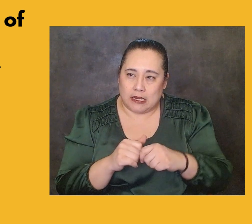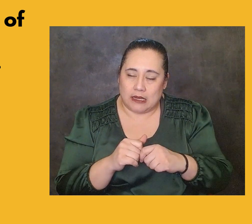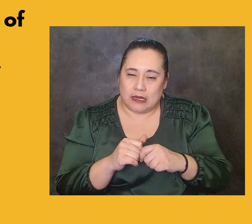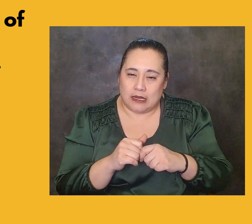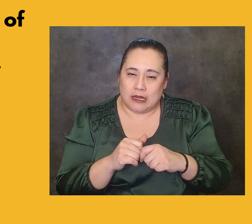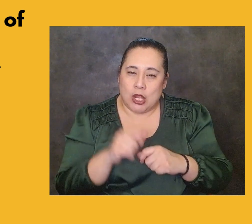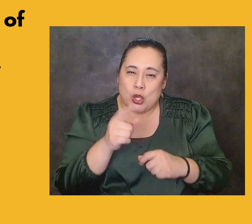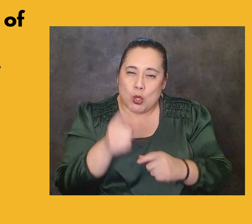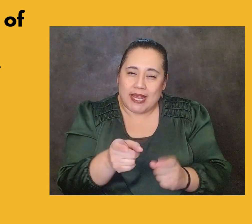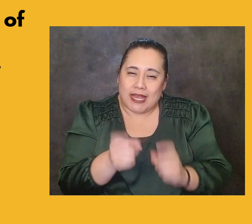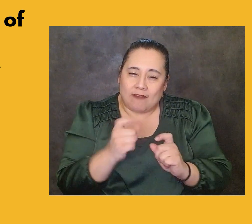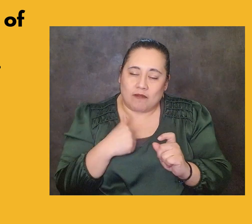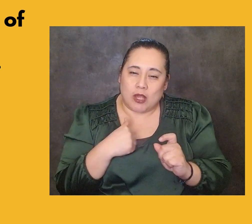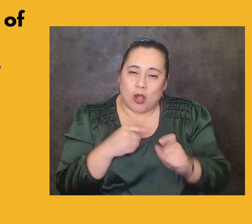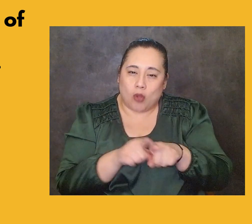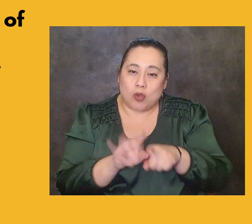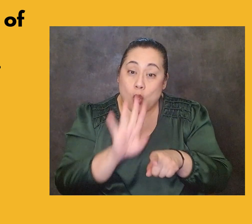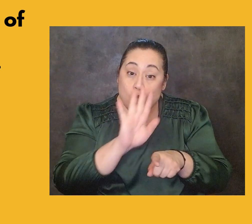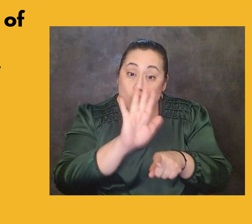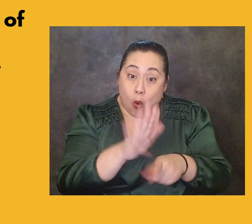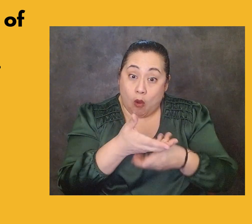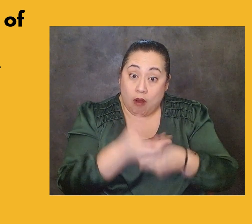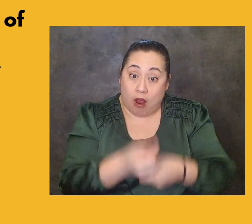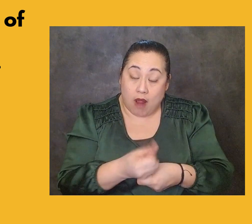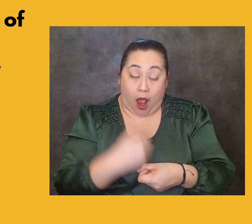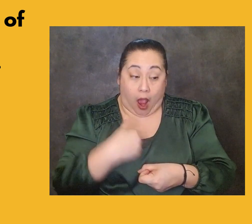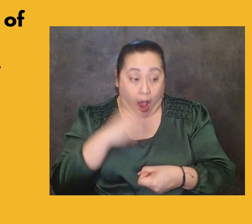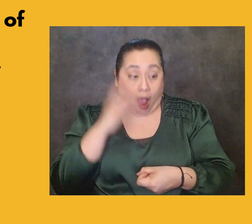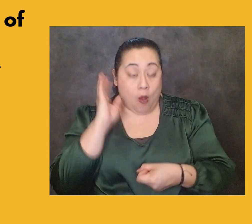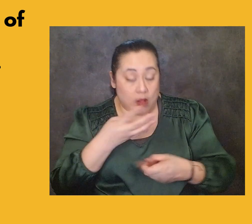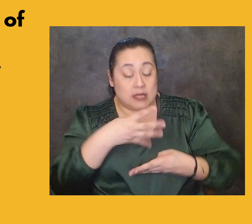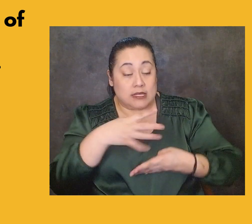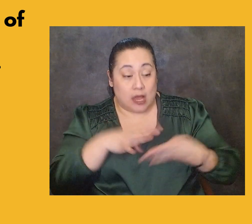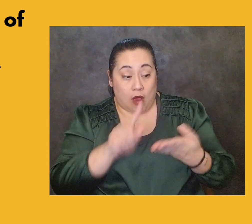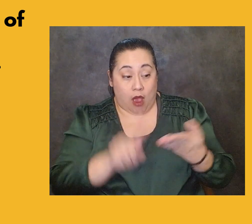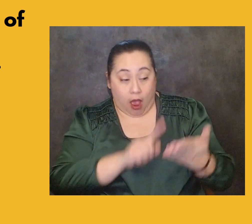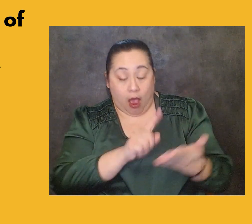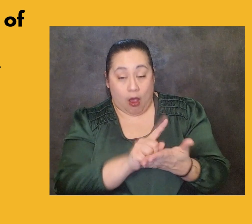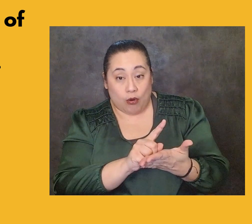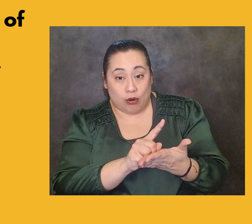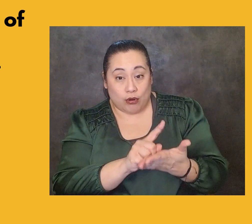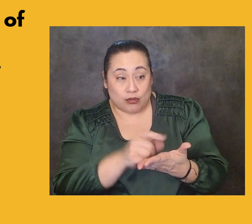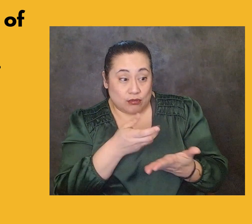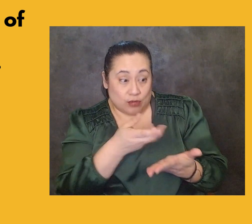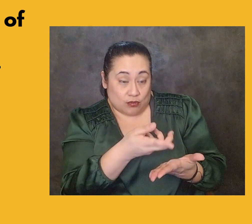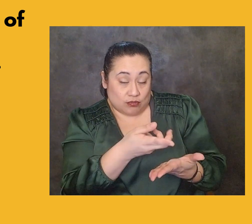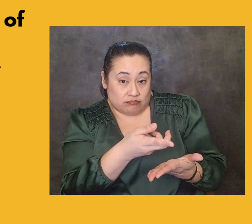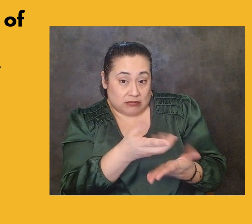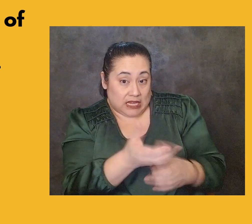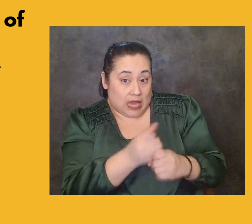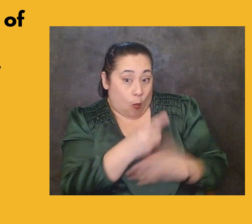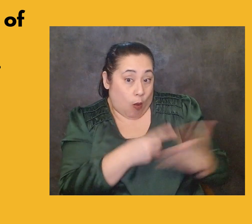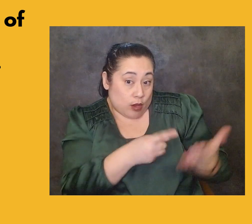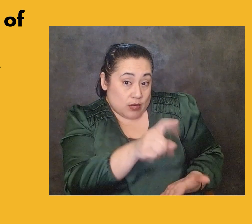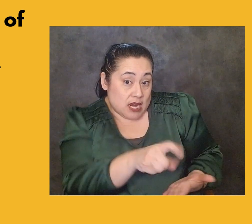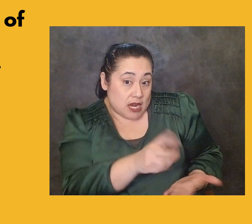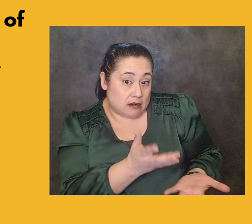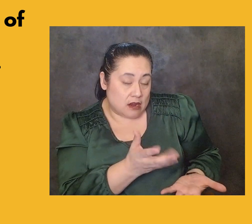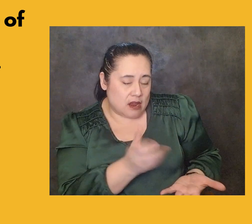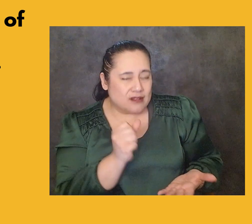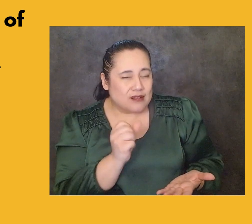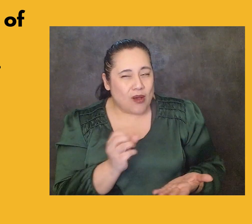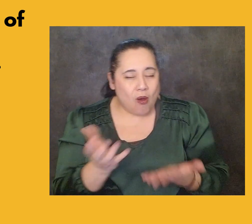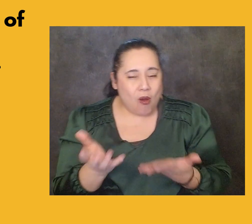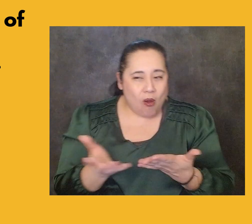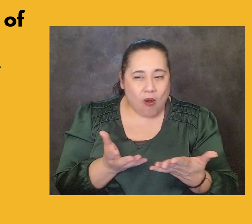you're giving me your own trust and confidence that I will schedule hours for you and that you'll get what you need.